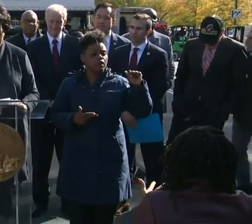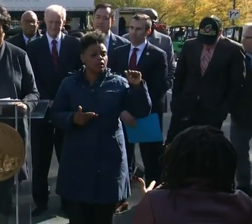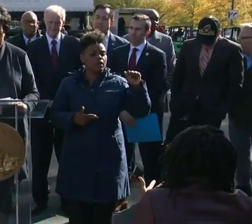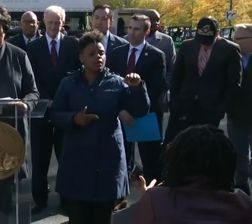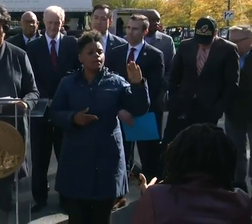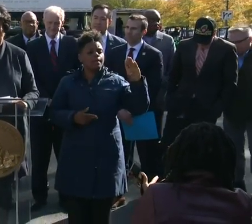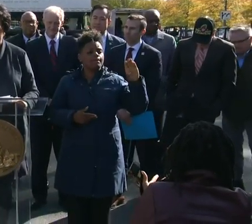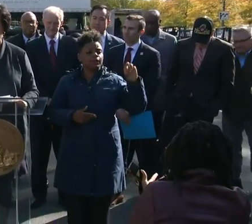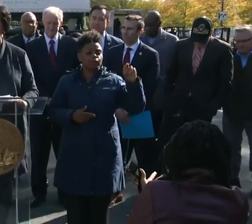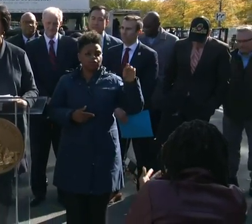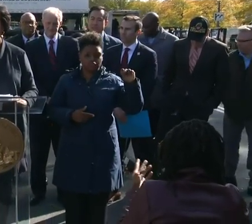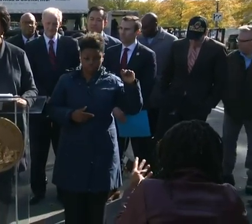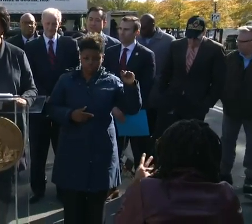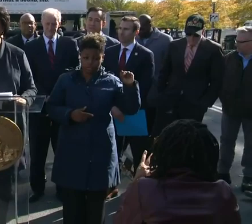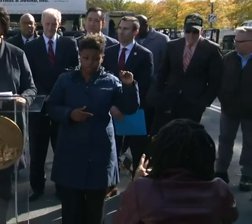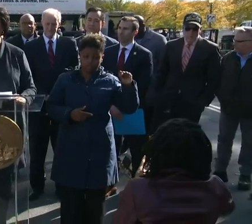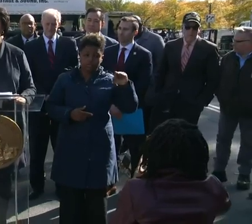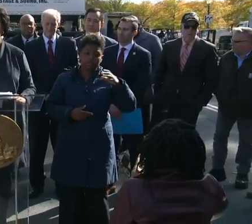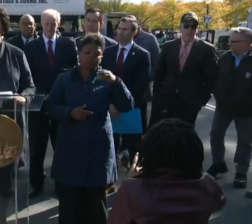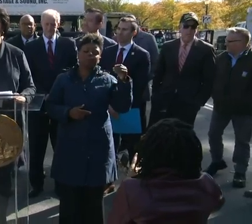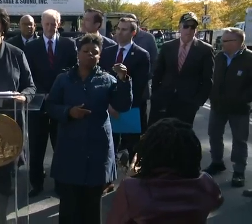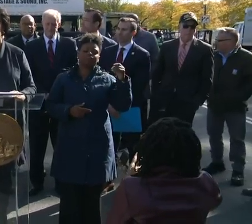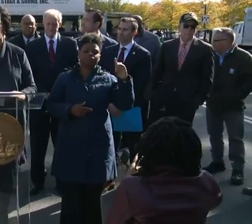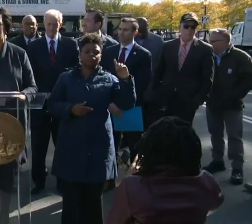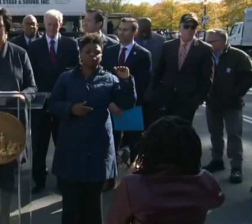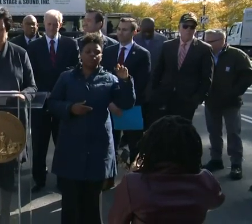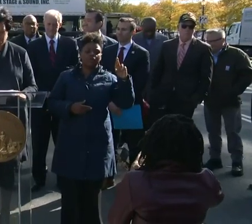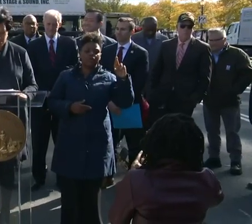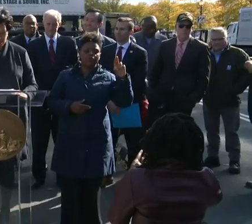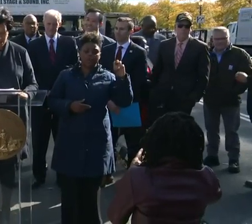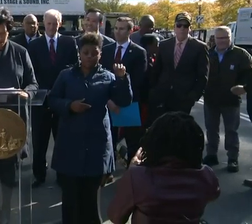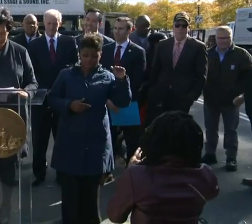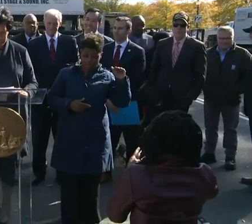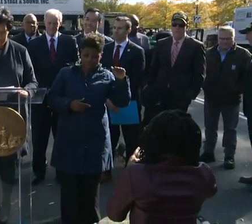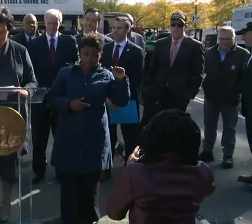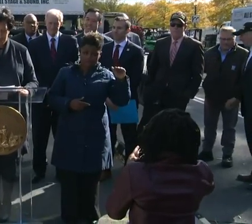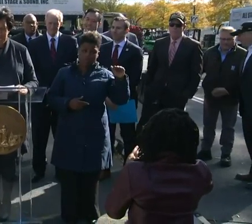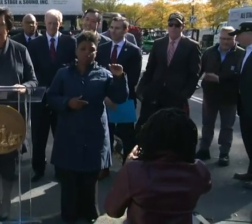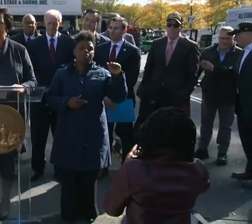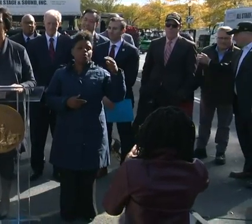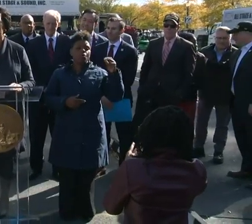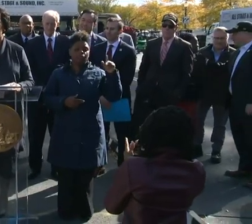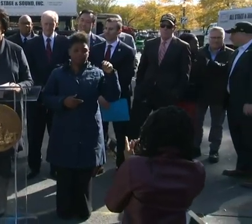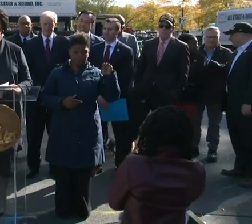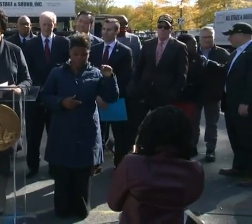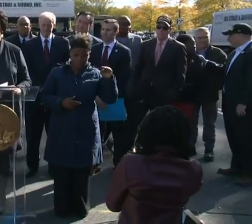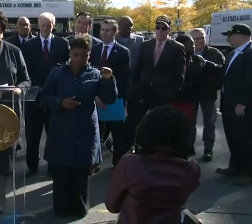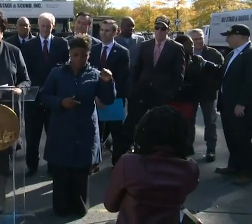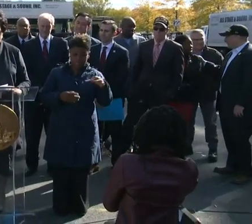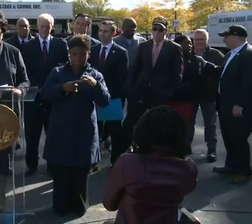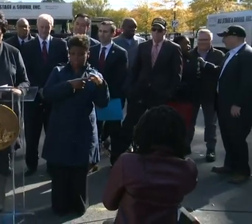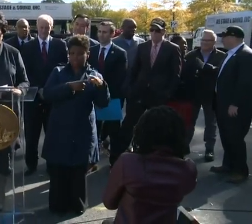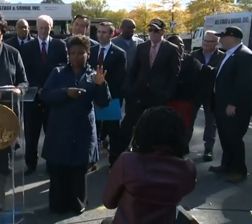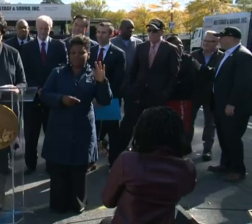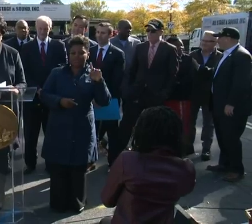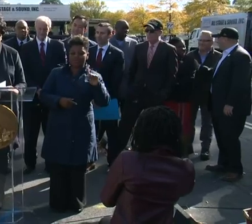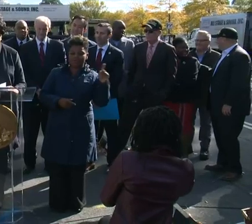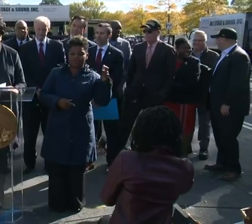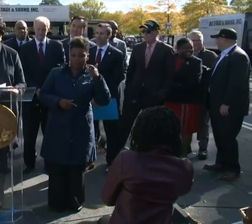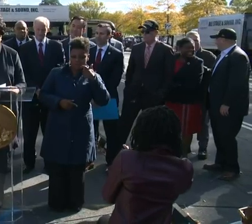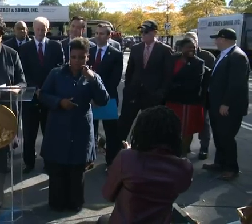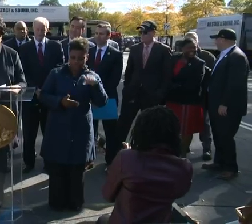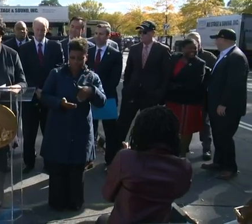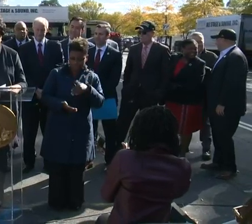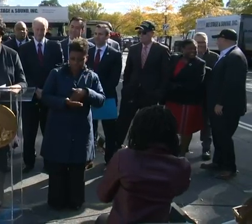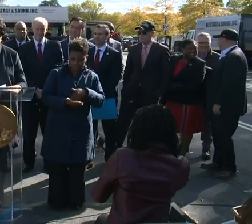well as Karima Holmes, who leads our 911 call center, and Deputy Mayor Kevin